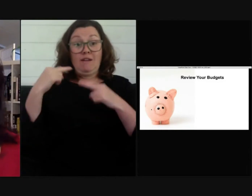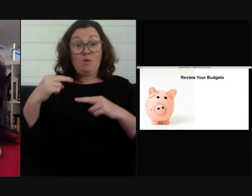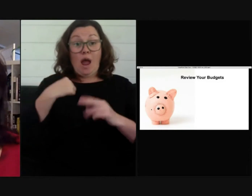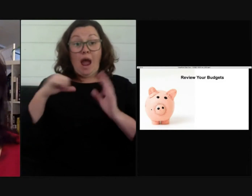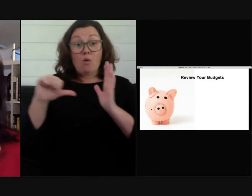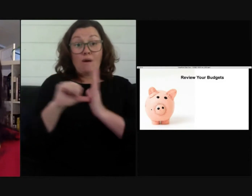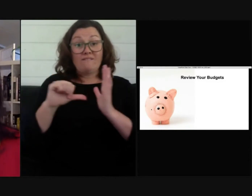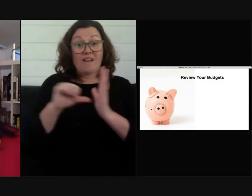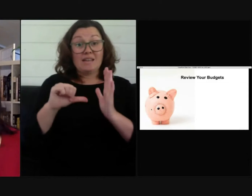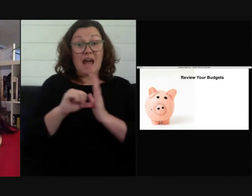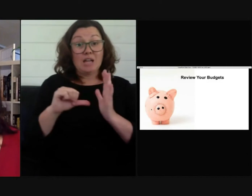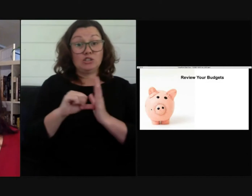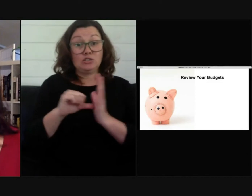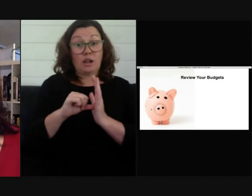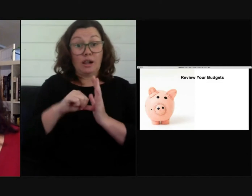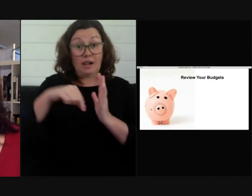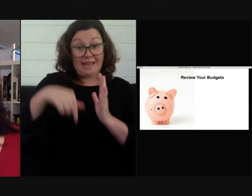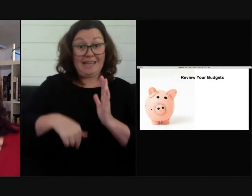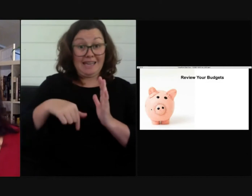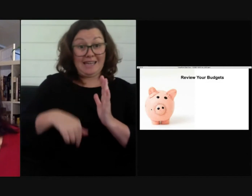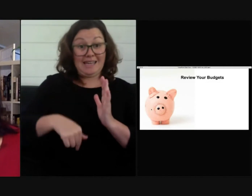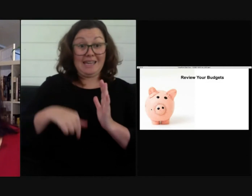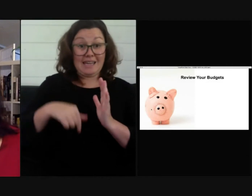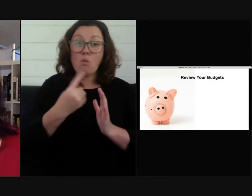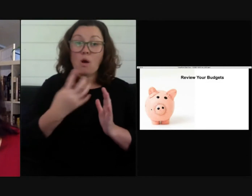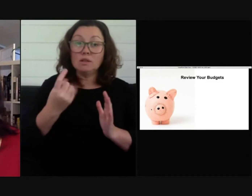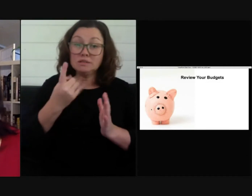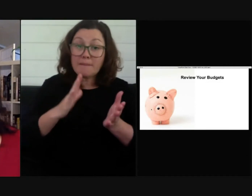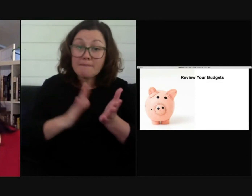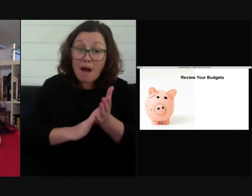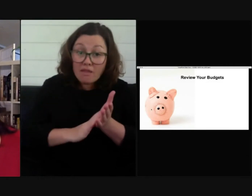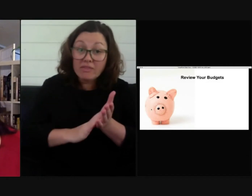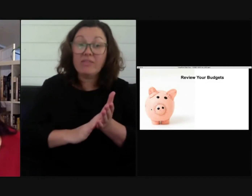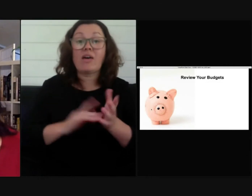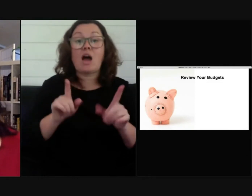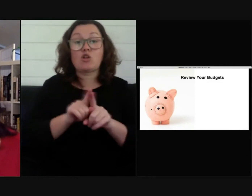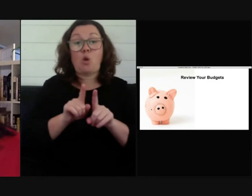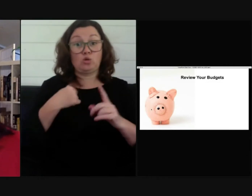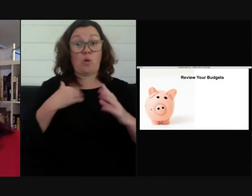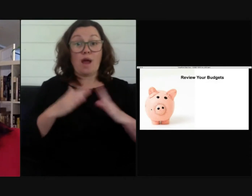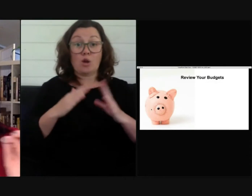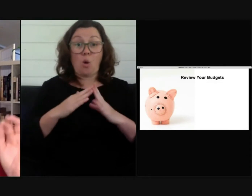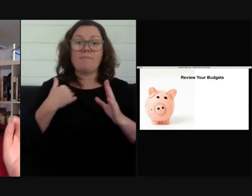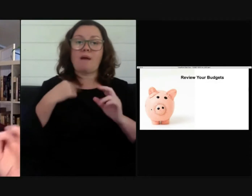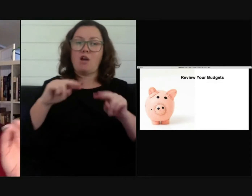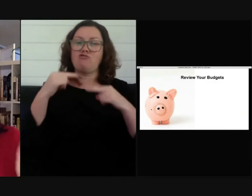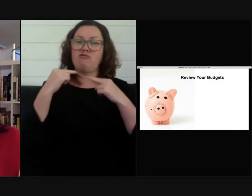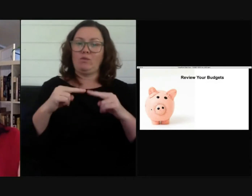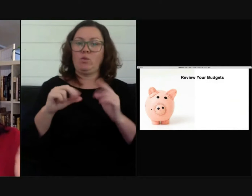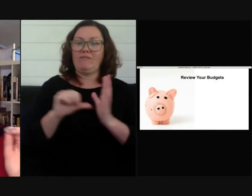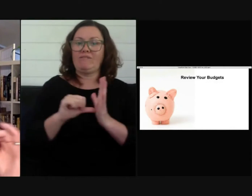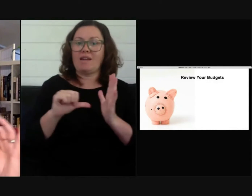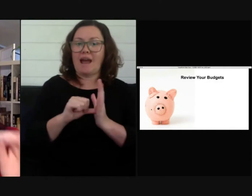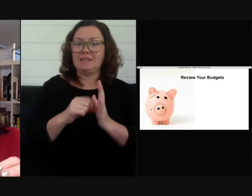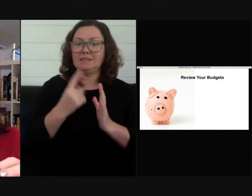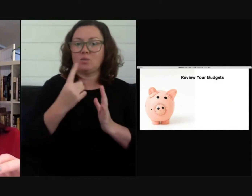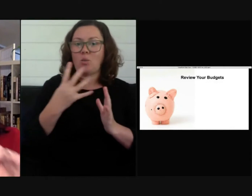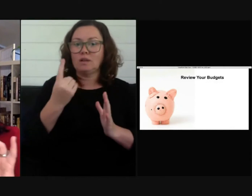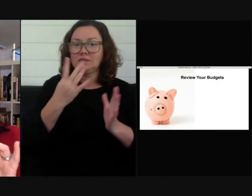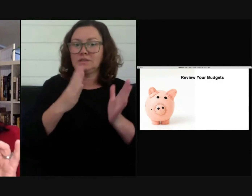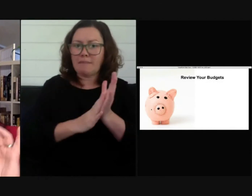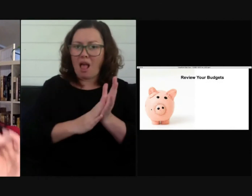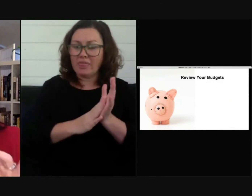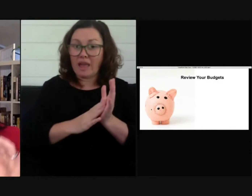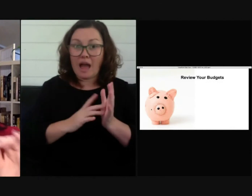Business once a month. I also do that at home, and it's really extraordinary how many little bits of money you can